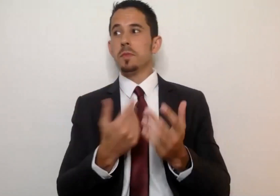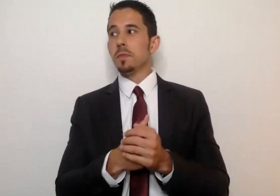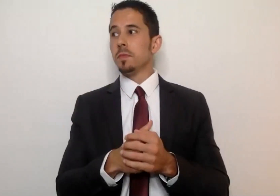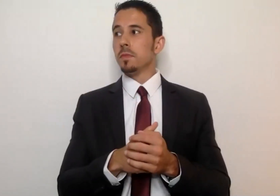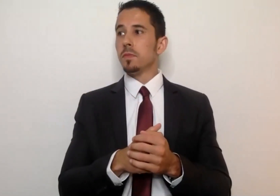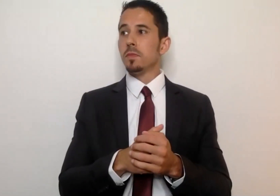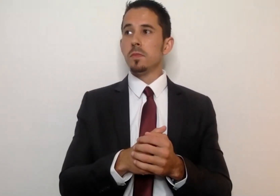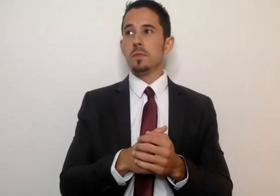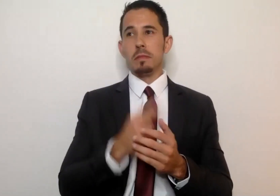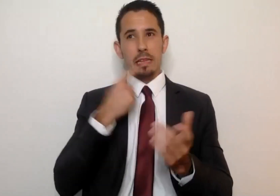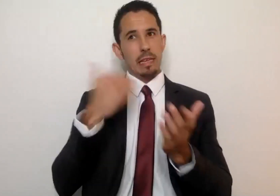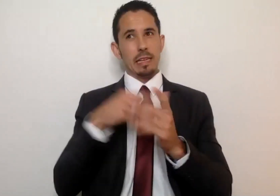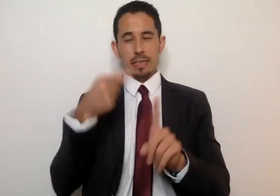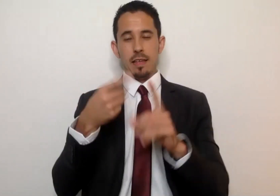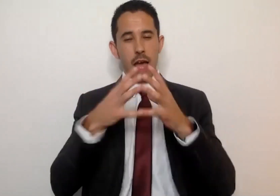Third,